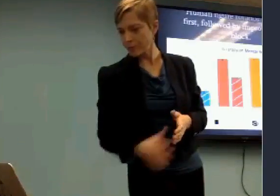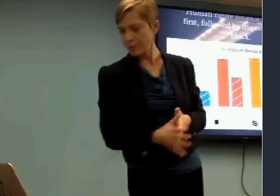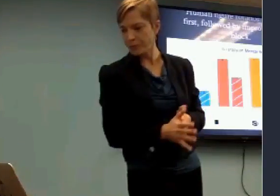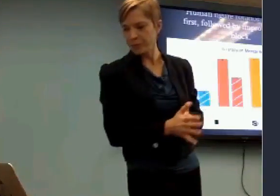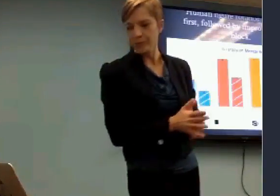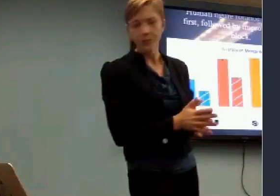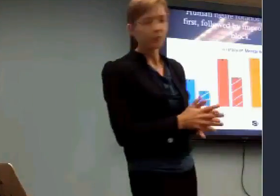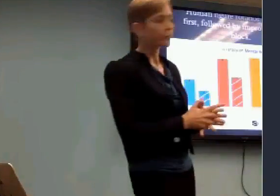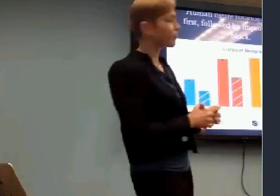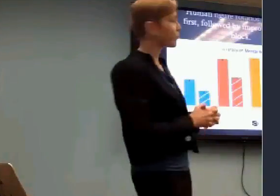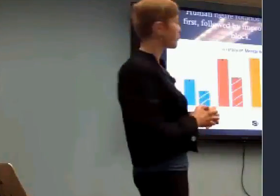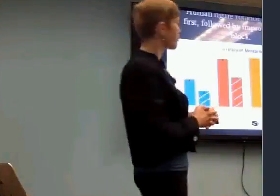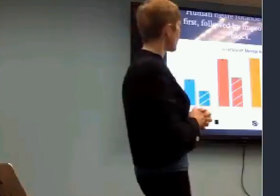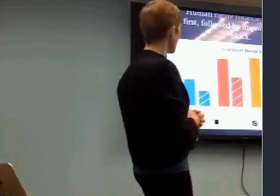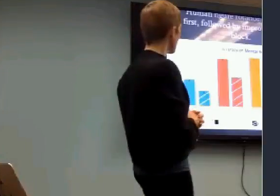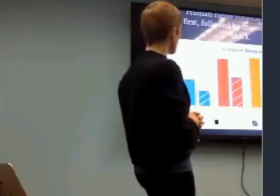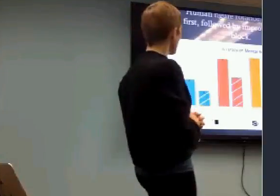ages.